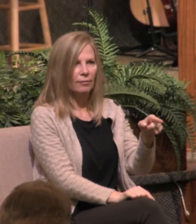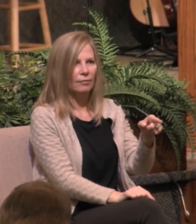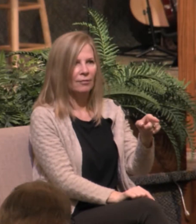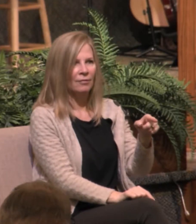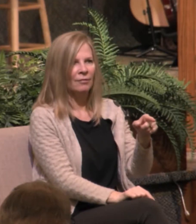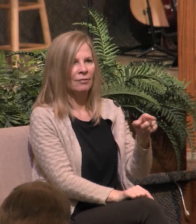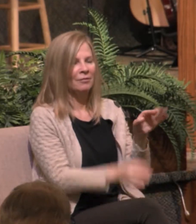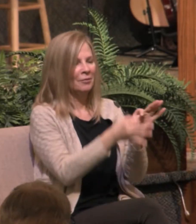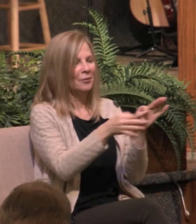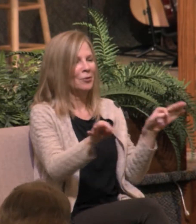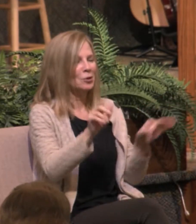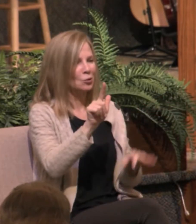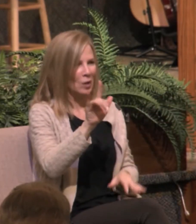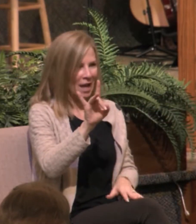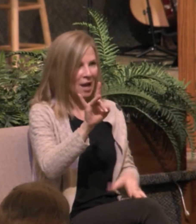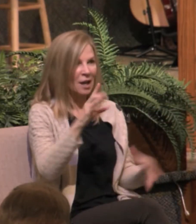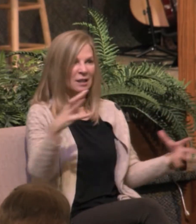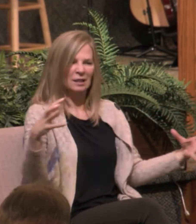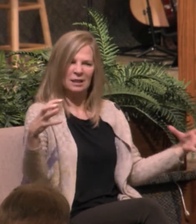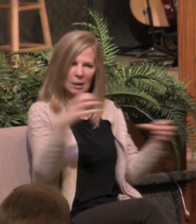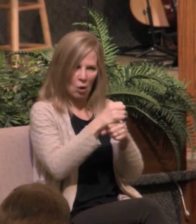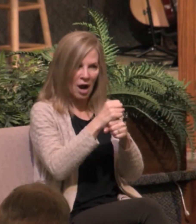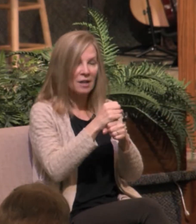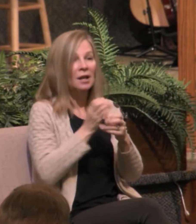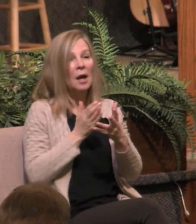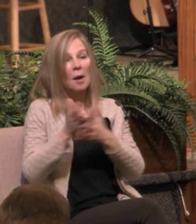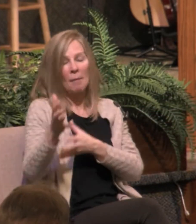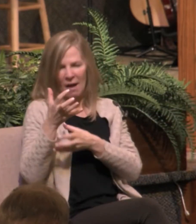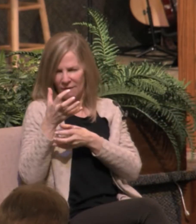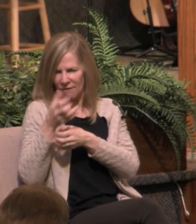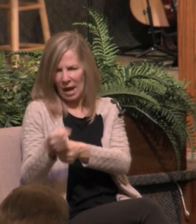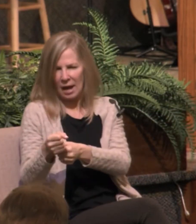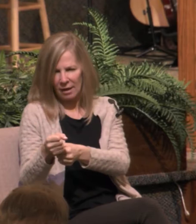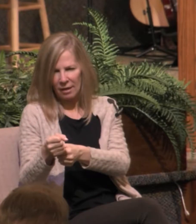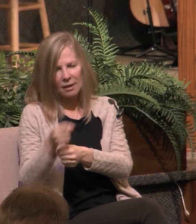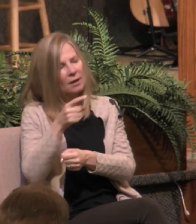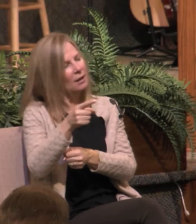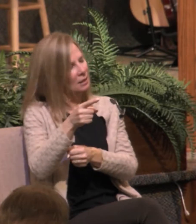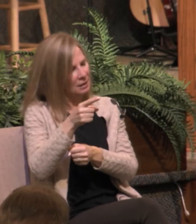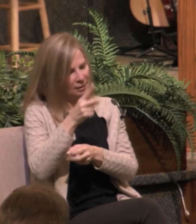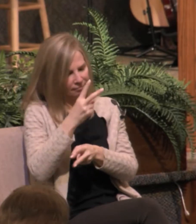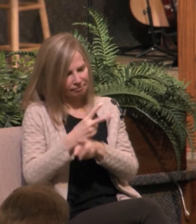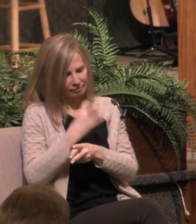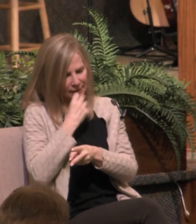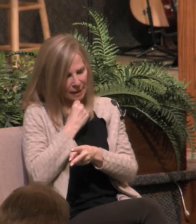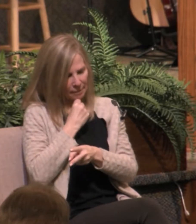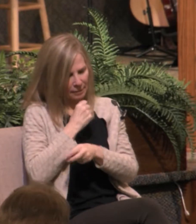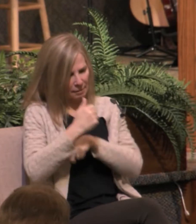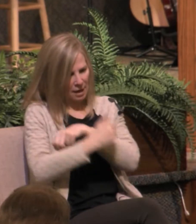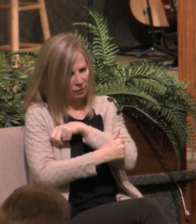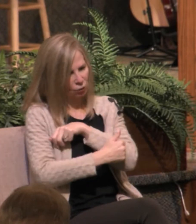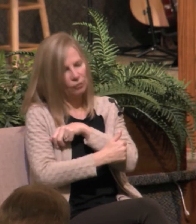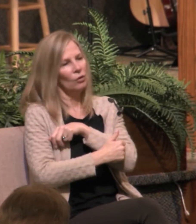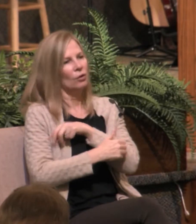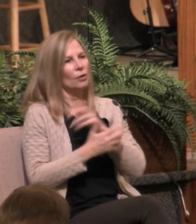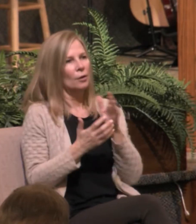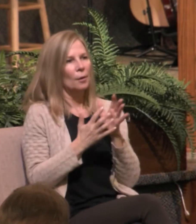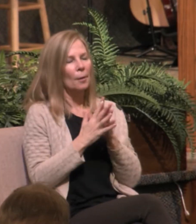Verse 28 summarizes all of that in a few words. By faith, he kept the Passover and the sprinkling of blood.